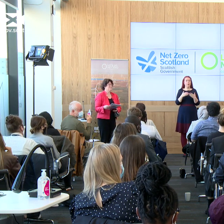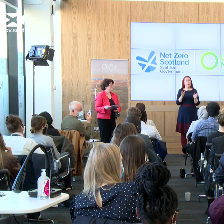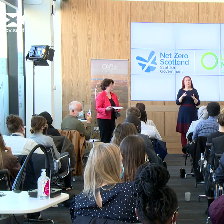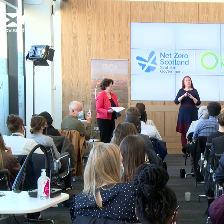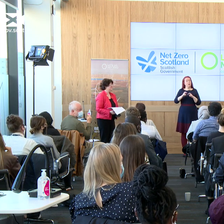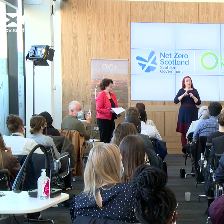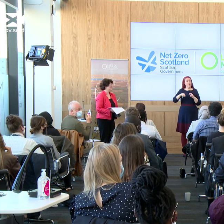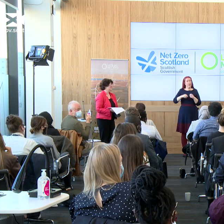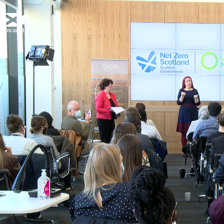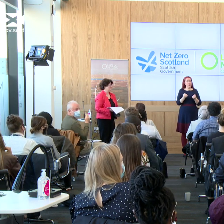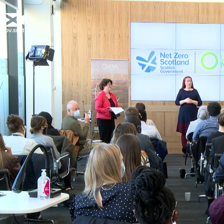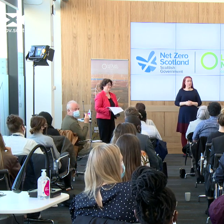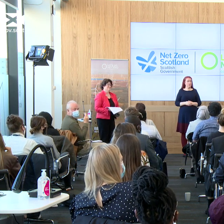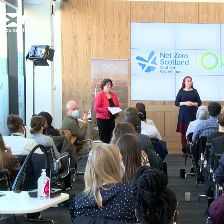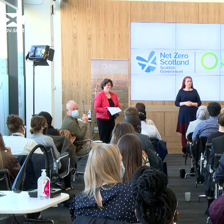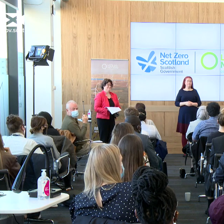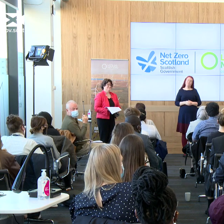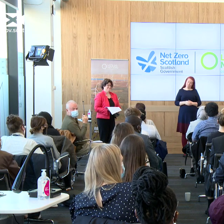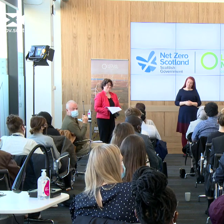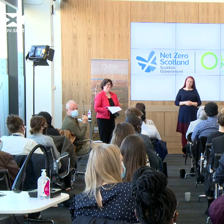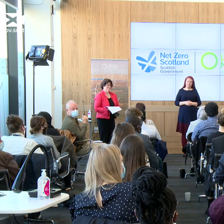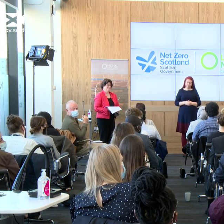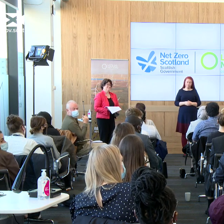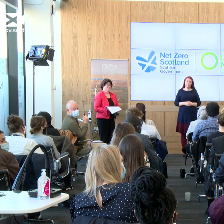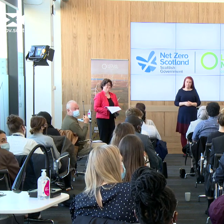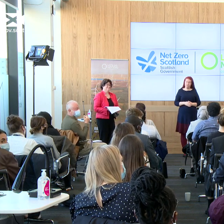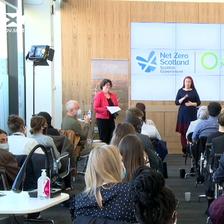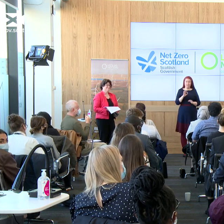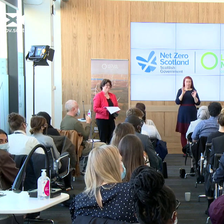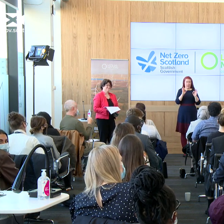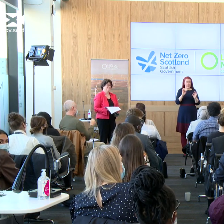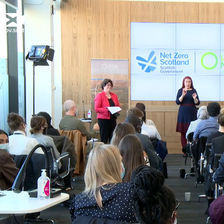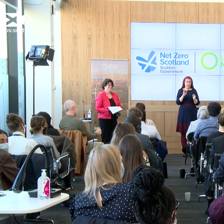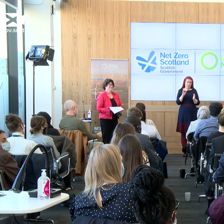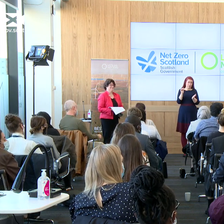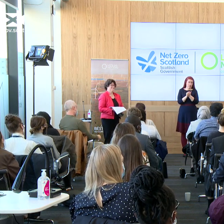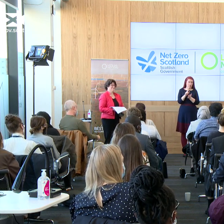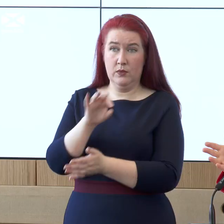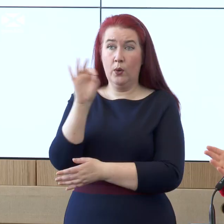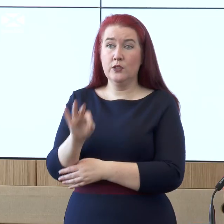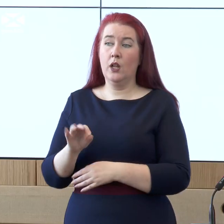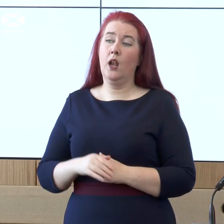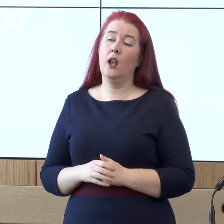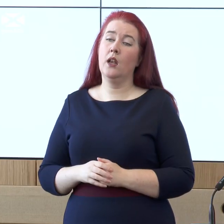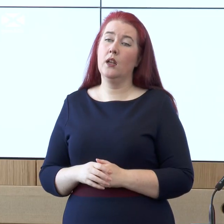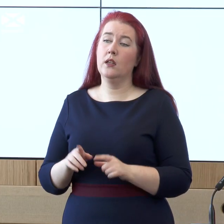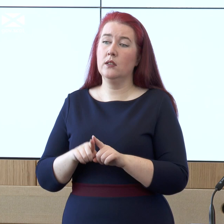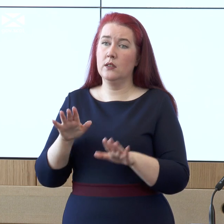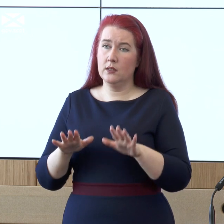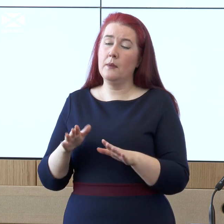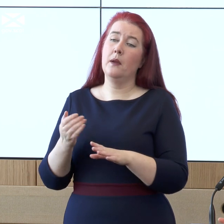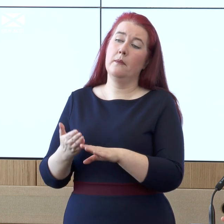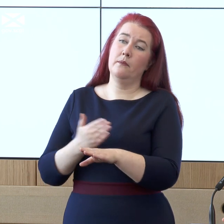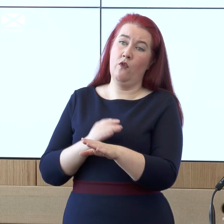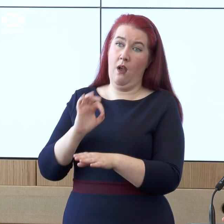So I think that is an excellent and very justified question. As my answer to the previous